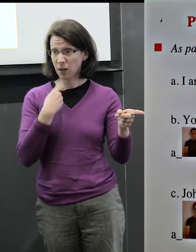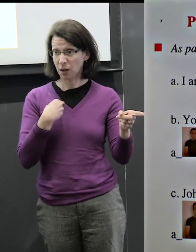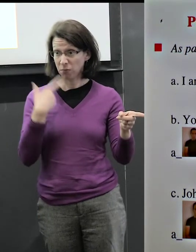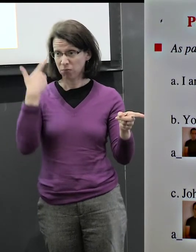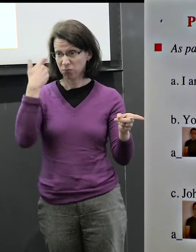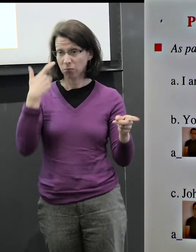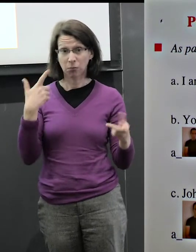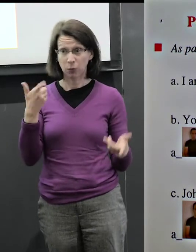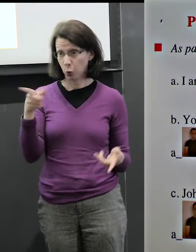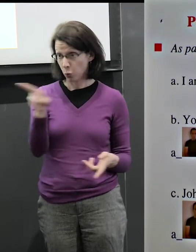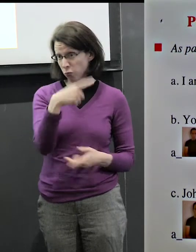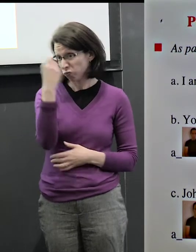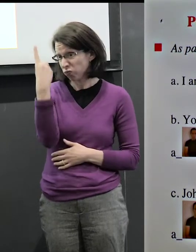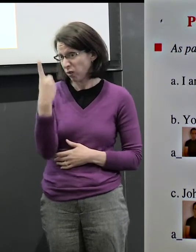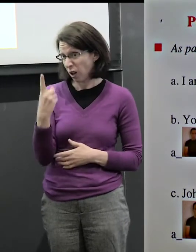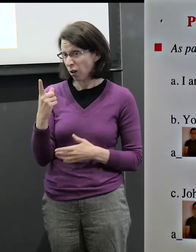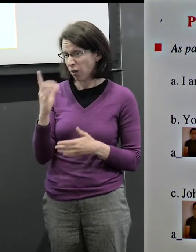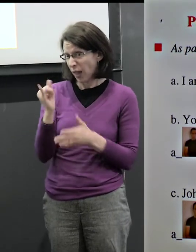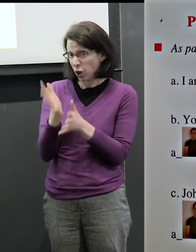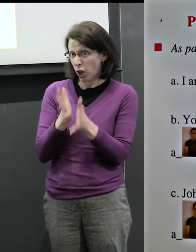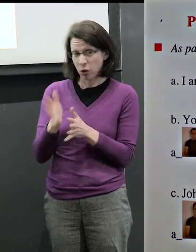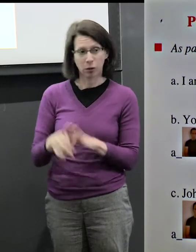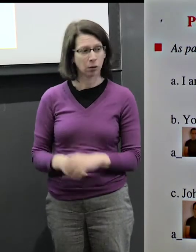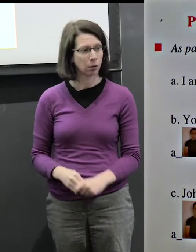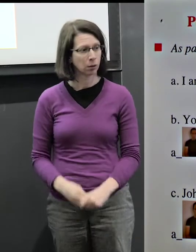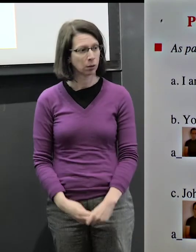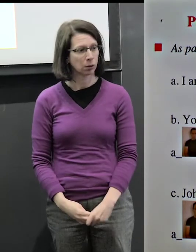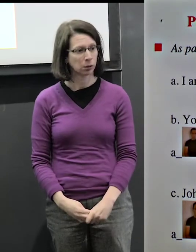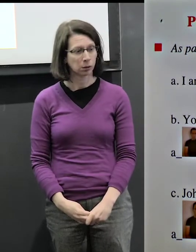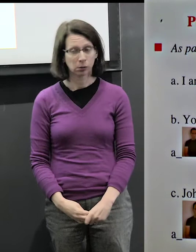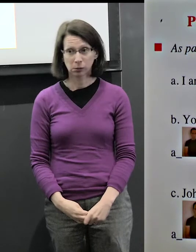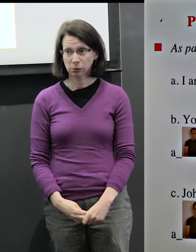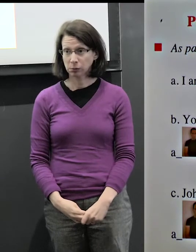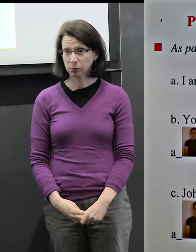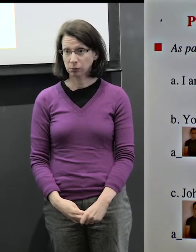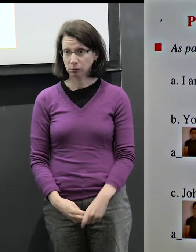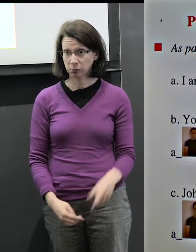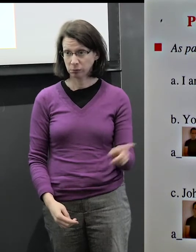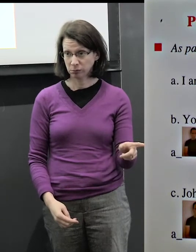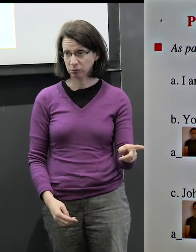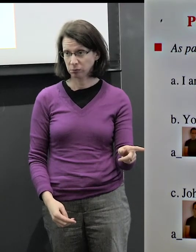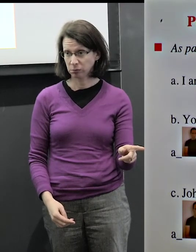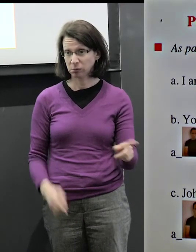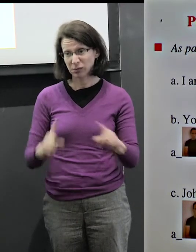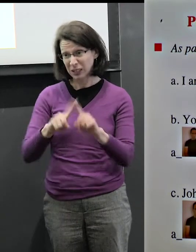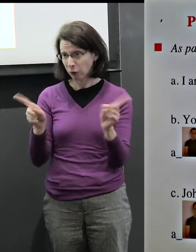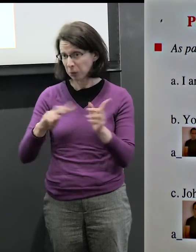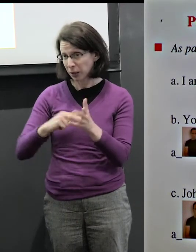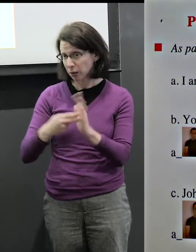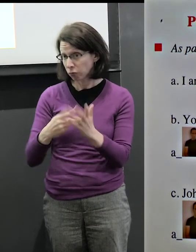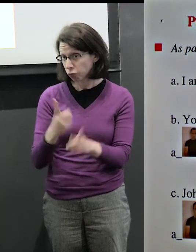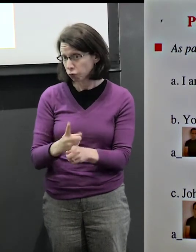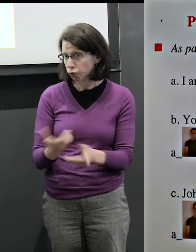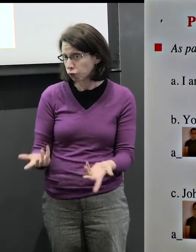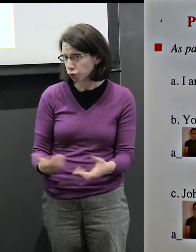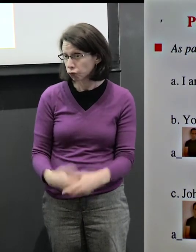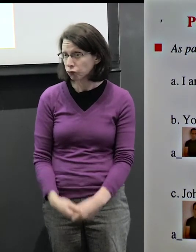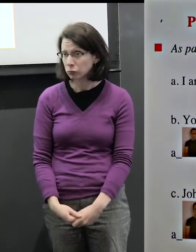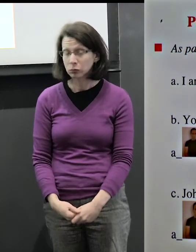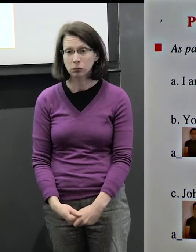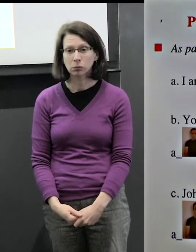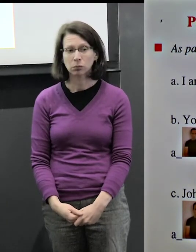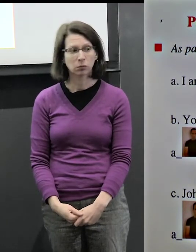you get one meaning. You know, if I say you, I'm going to, you get a different meaning. Okay? And if I